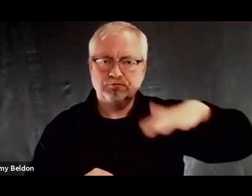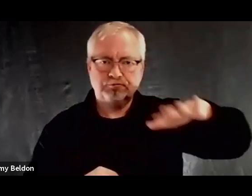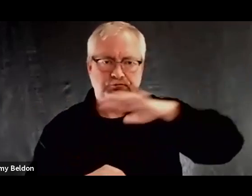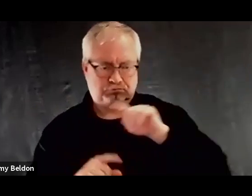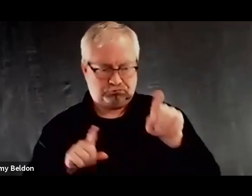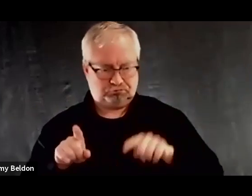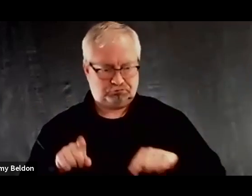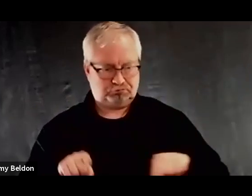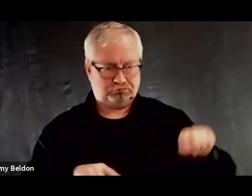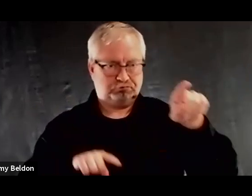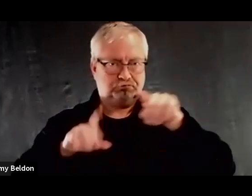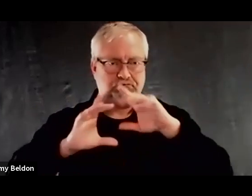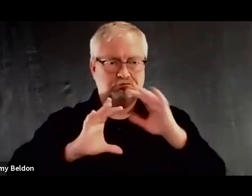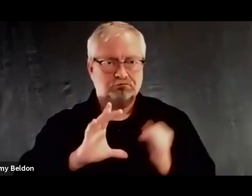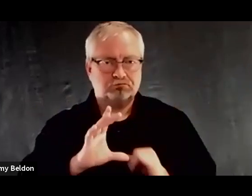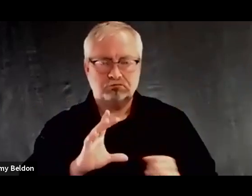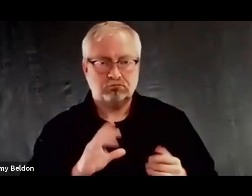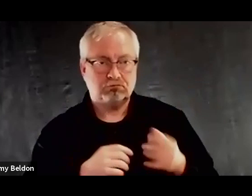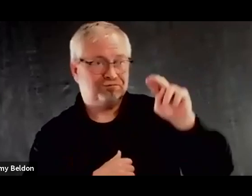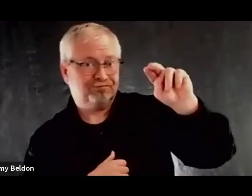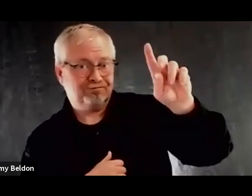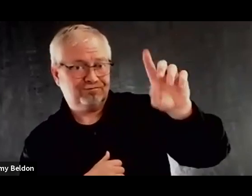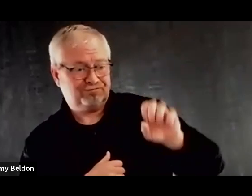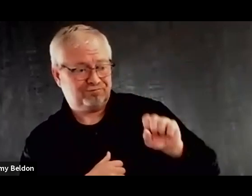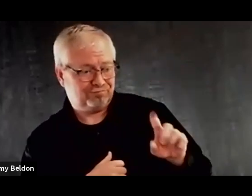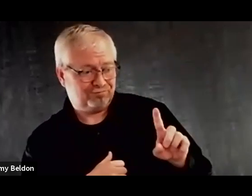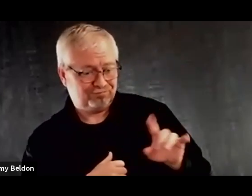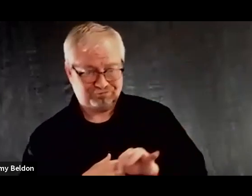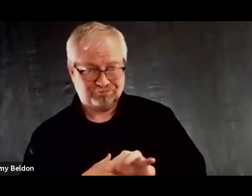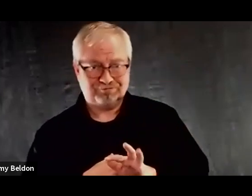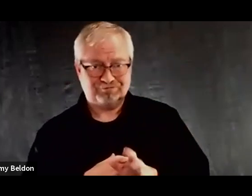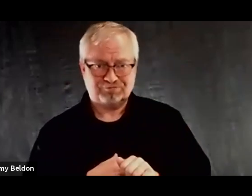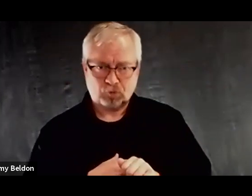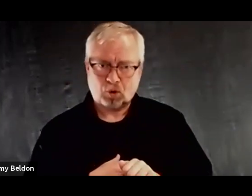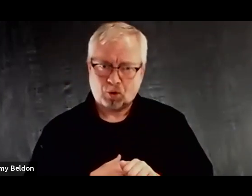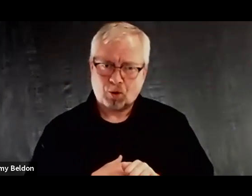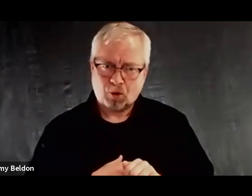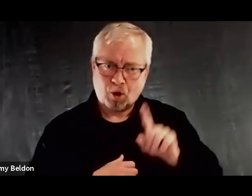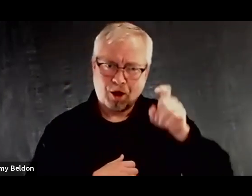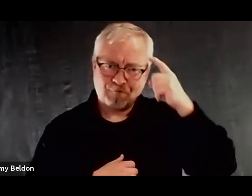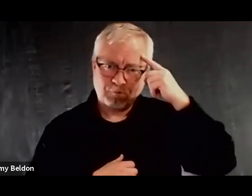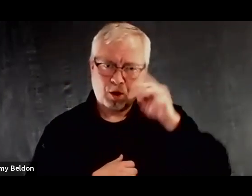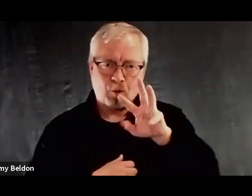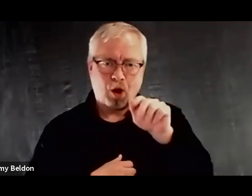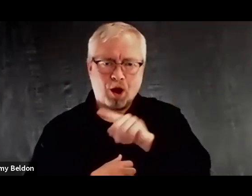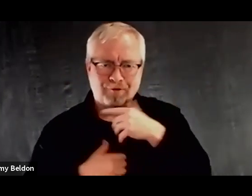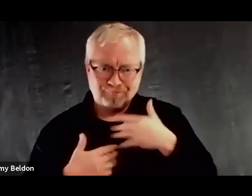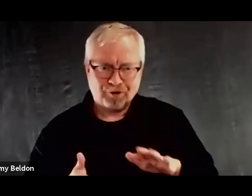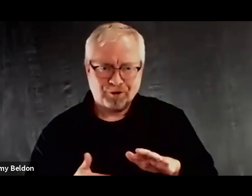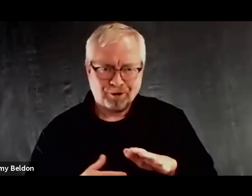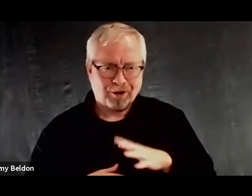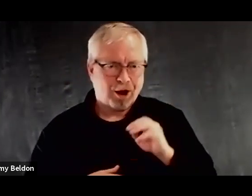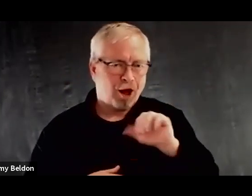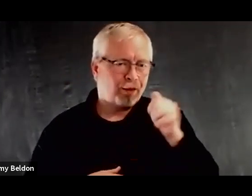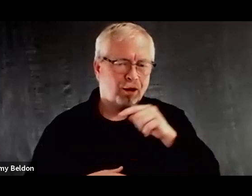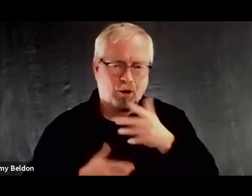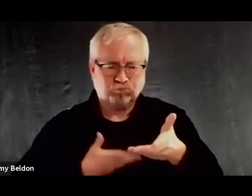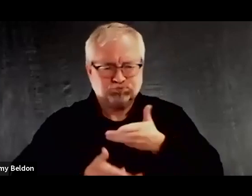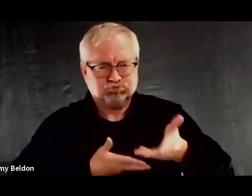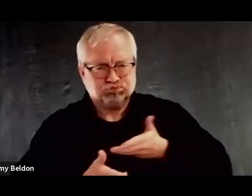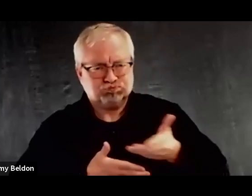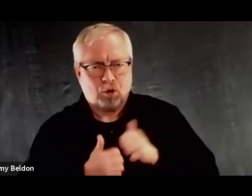Iowa, I know that Governor Walz and Chief of Staff Schmitter literally speak multiple times a week